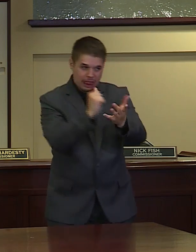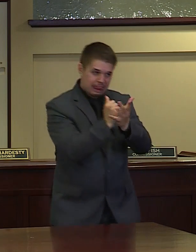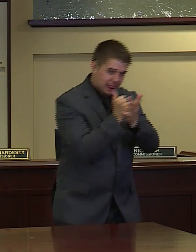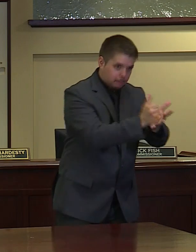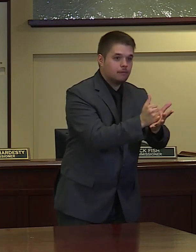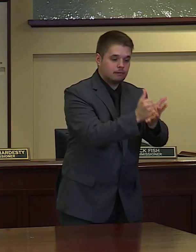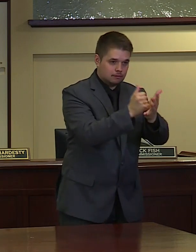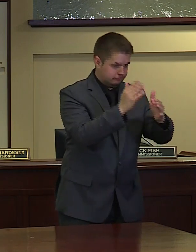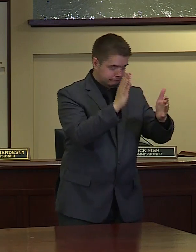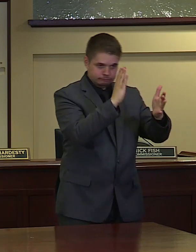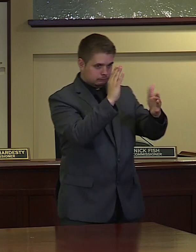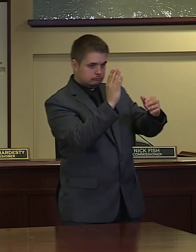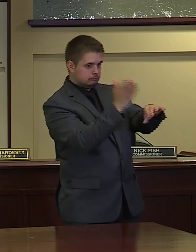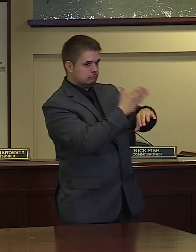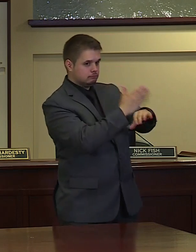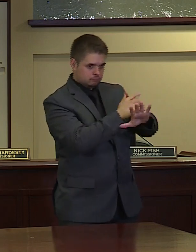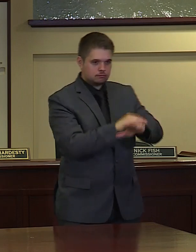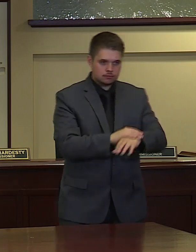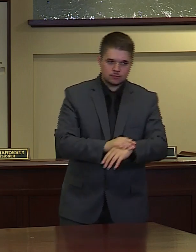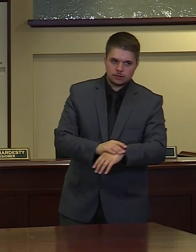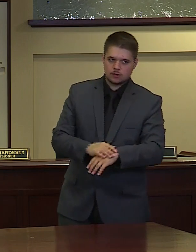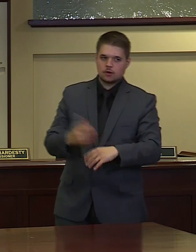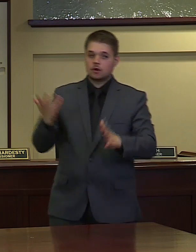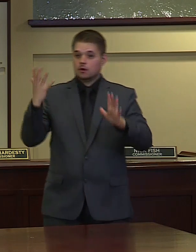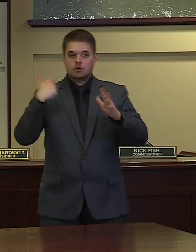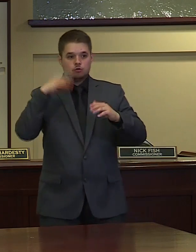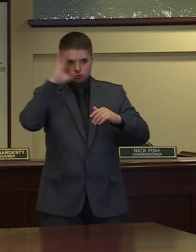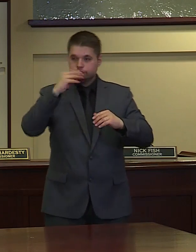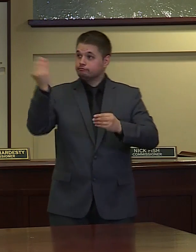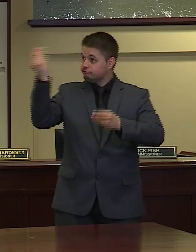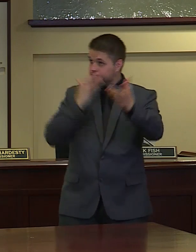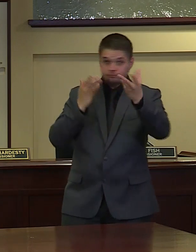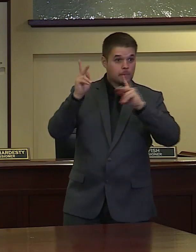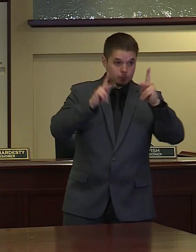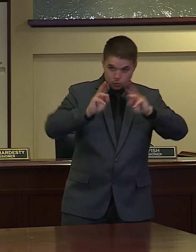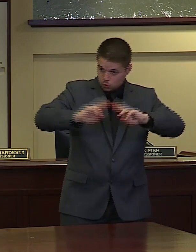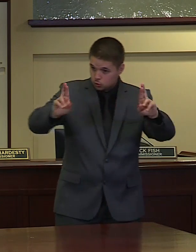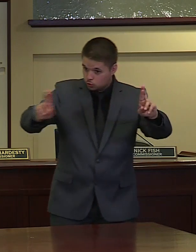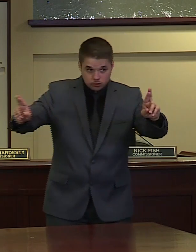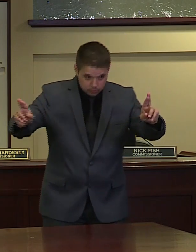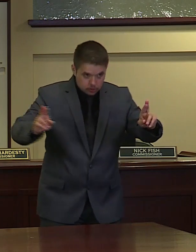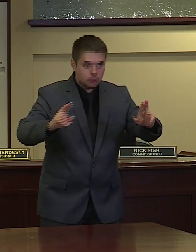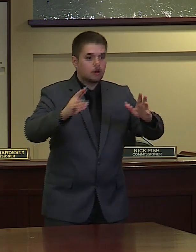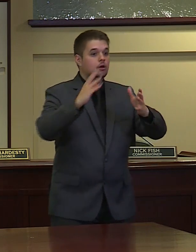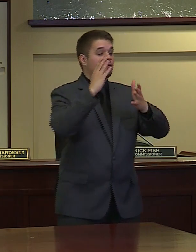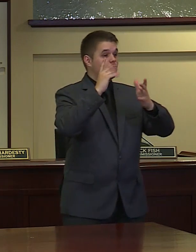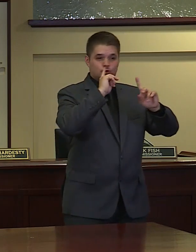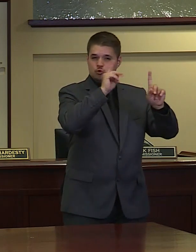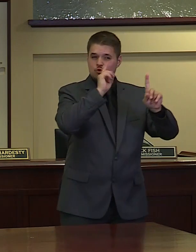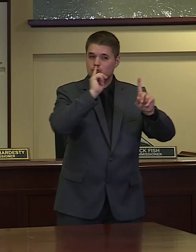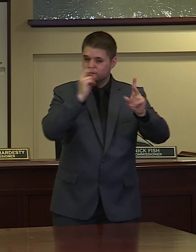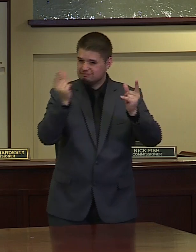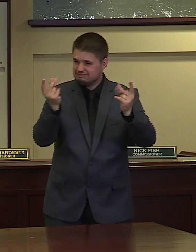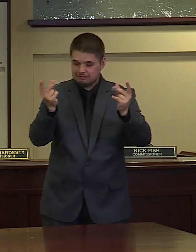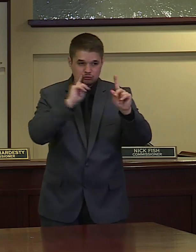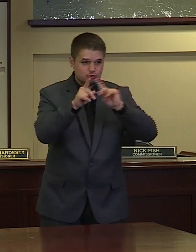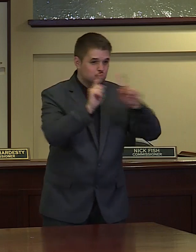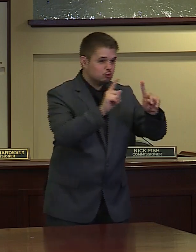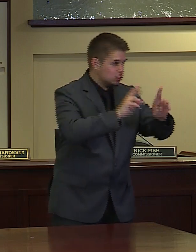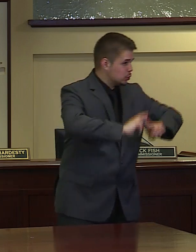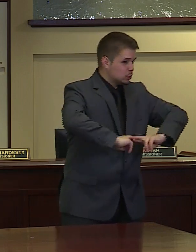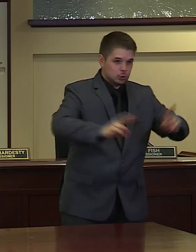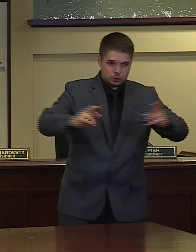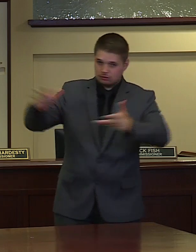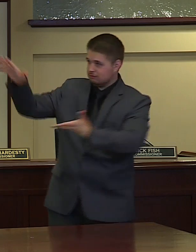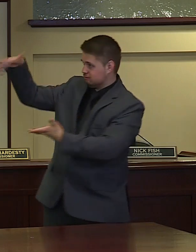we already got this. We're already on top of it. I've got the people power. I've got the equipment. We've got the lumber. We've been watching. We're ready to go.